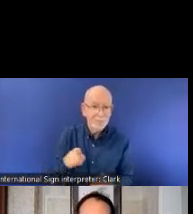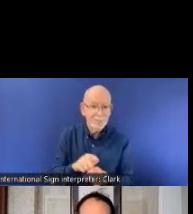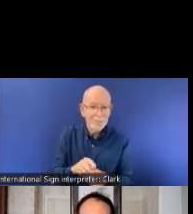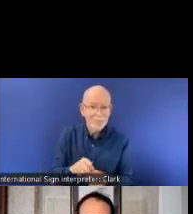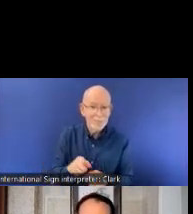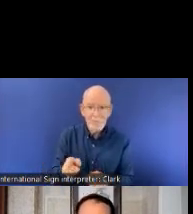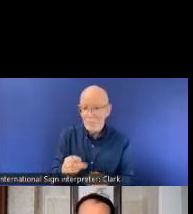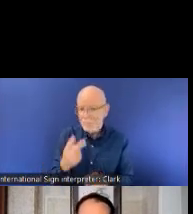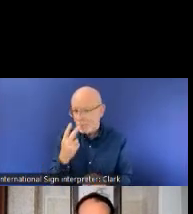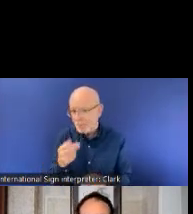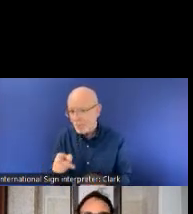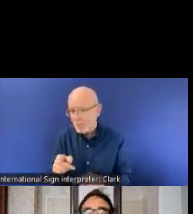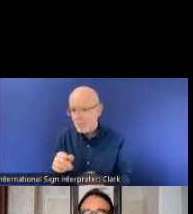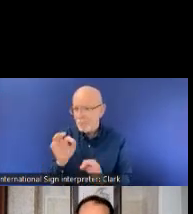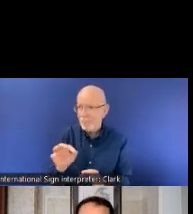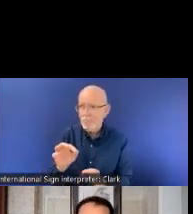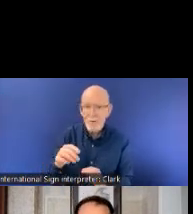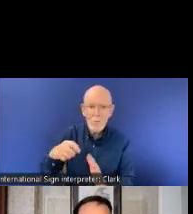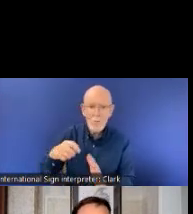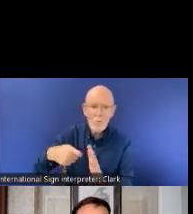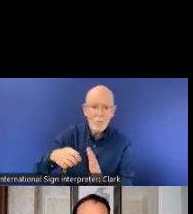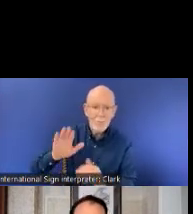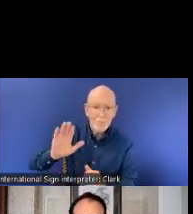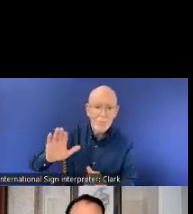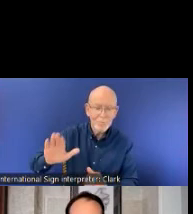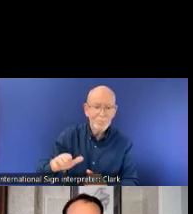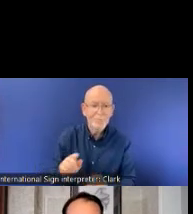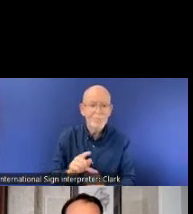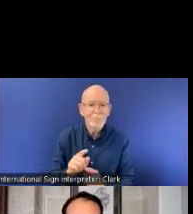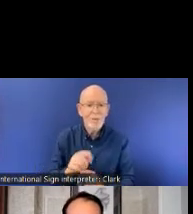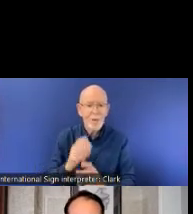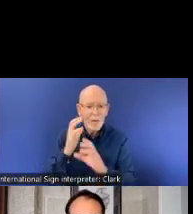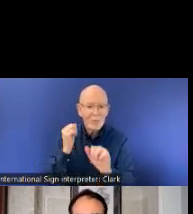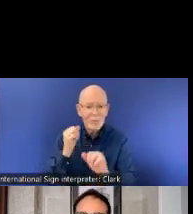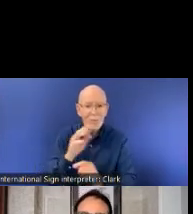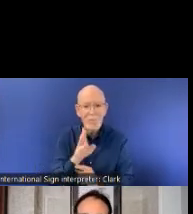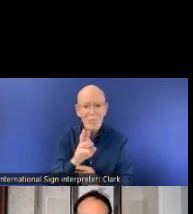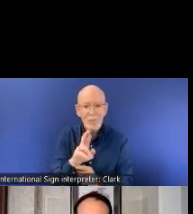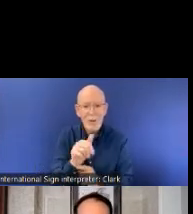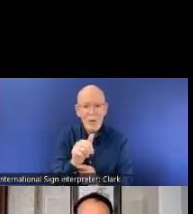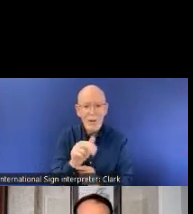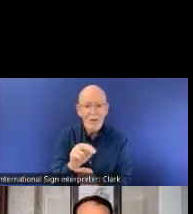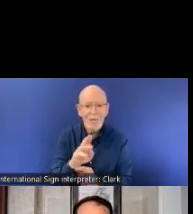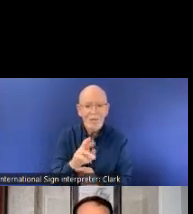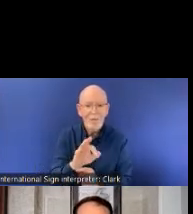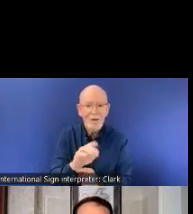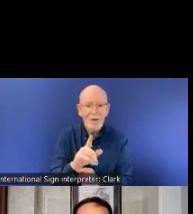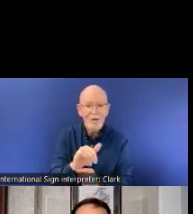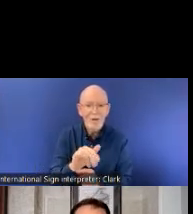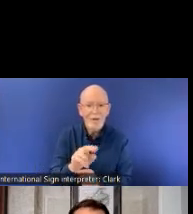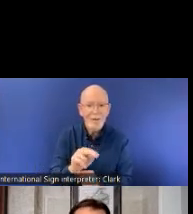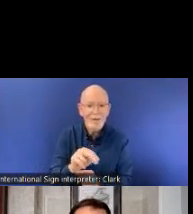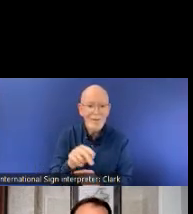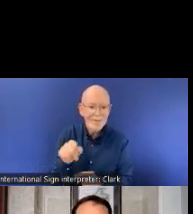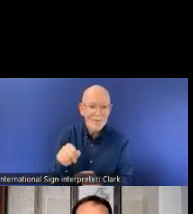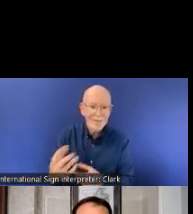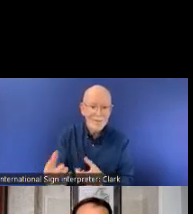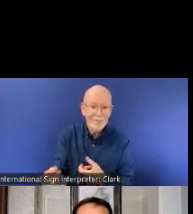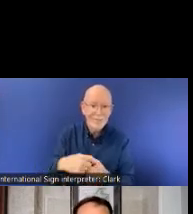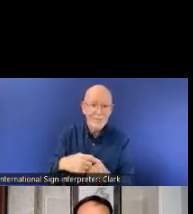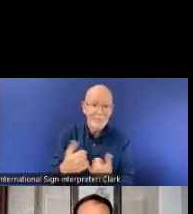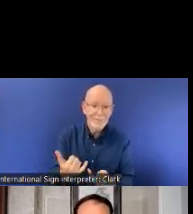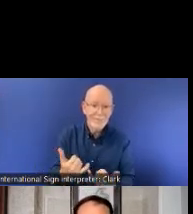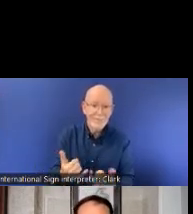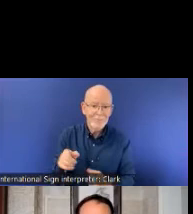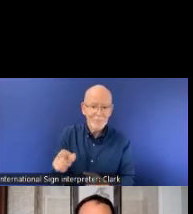the Friends of Vision Secretariat, as well as our esteemed guest speakers, each and every one of them, for lending their expertise to this